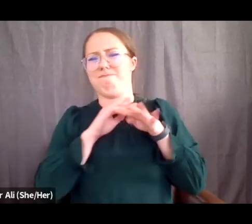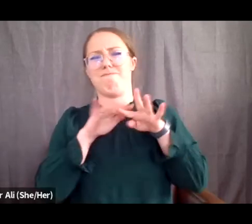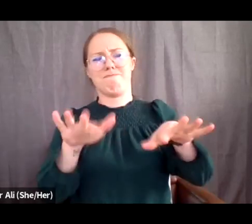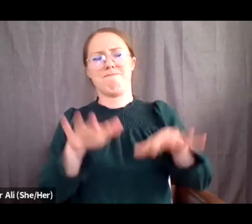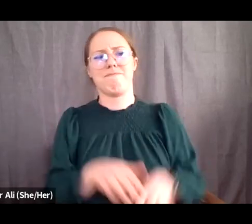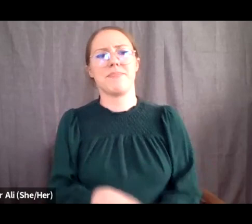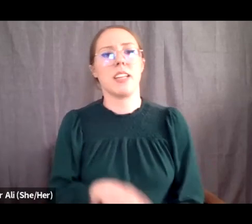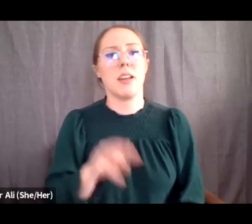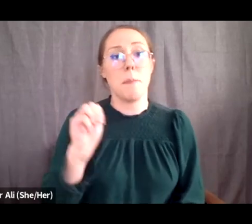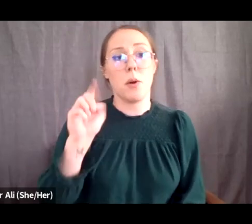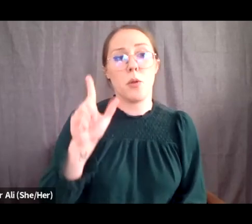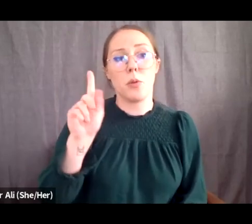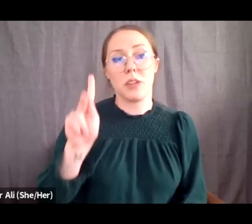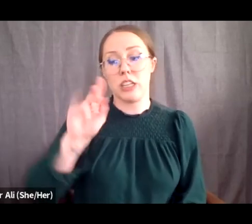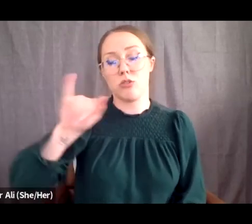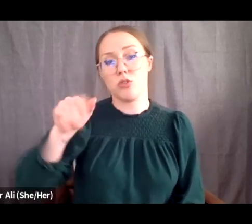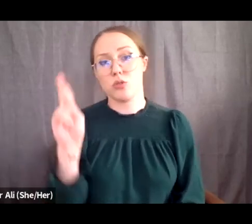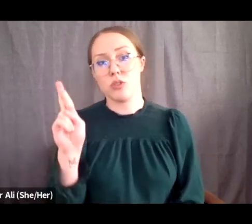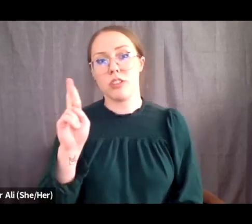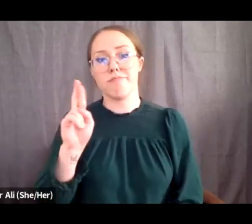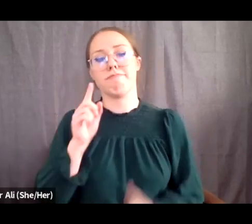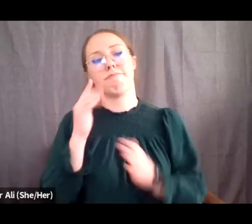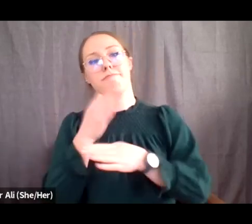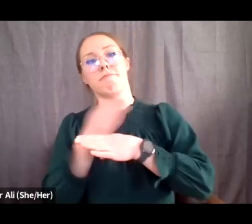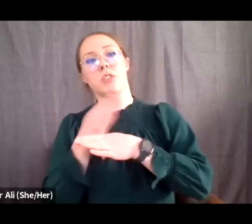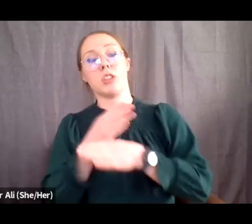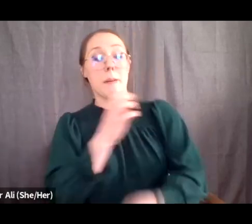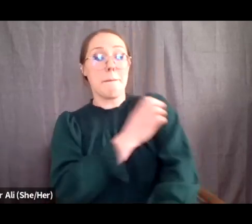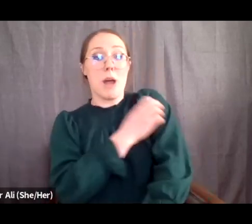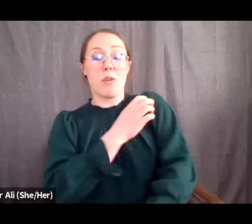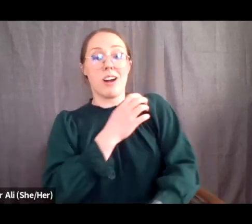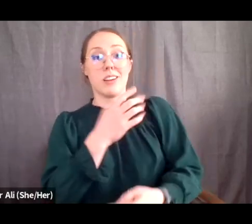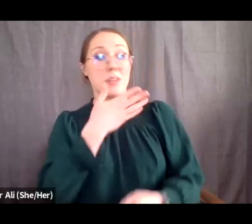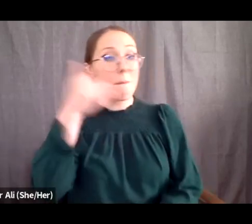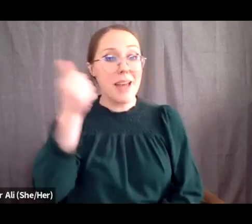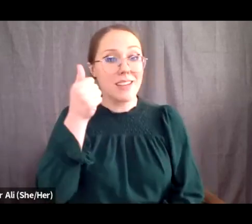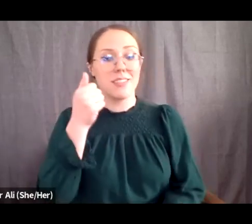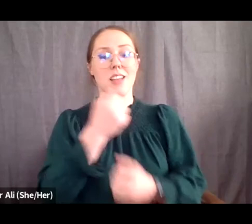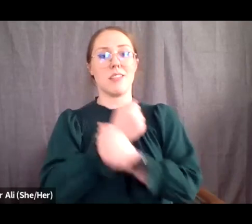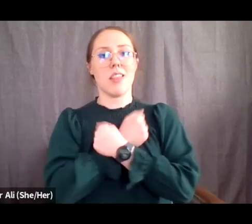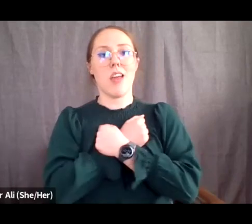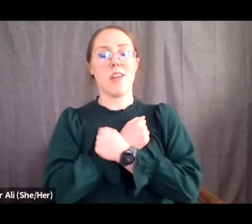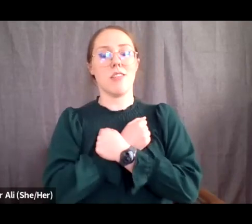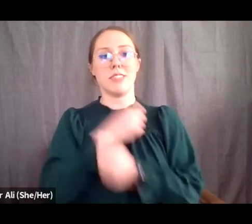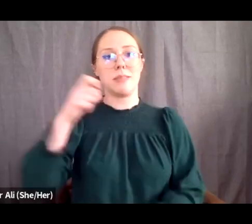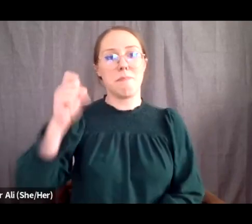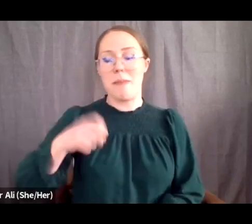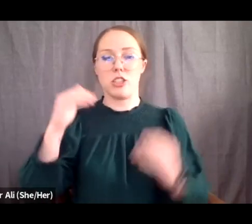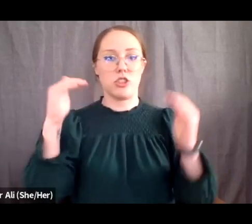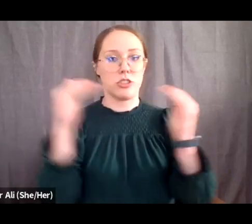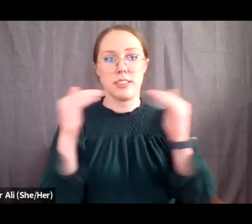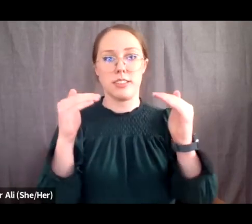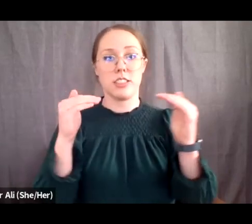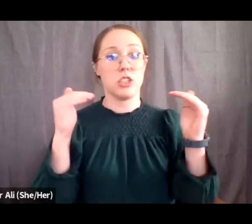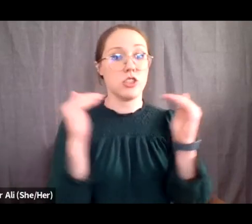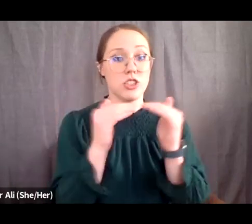King Jr. shared, "Power at its best is love implementing the demands of justice, and justice